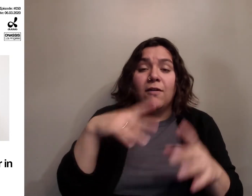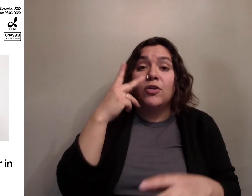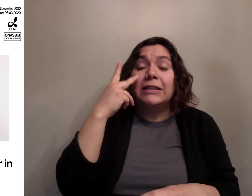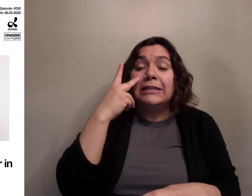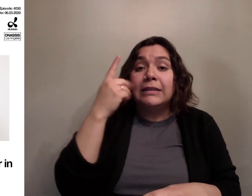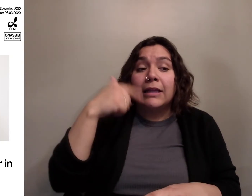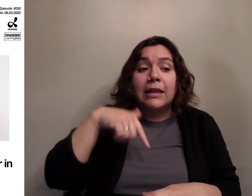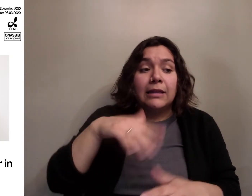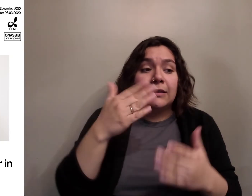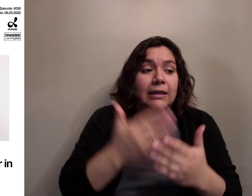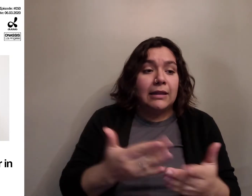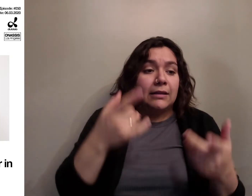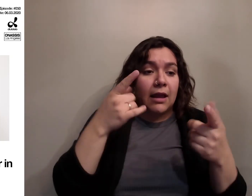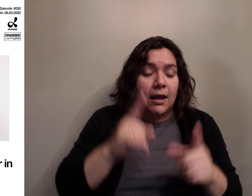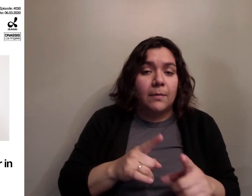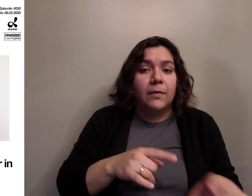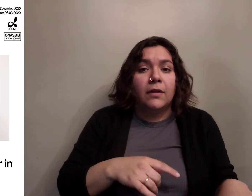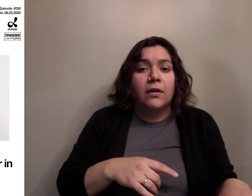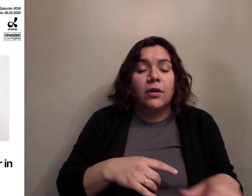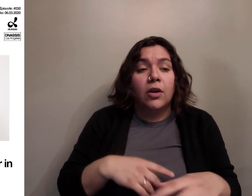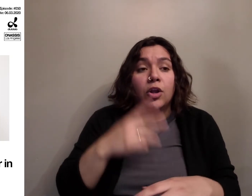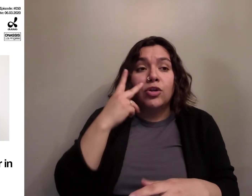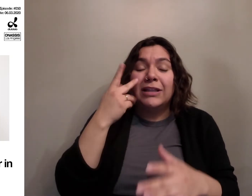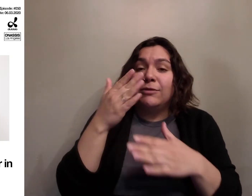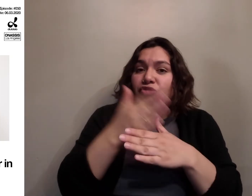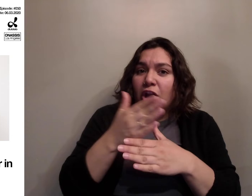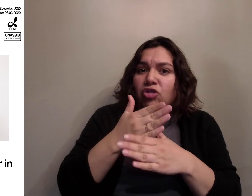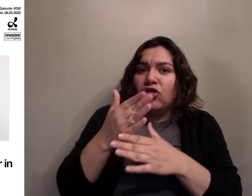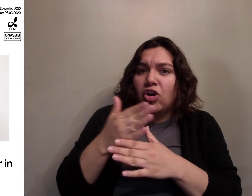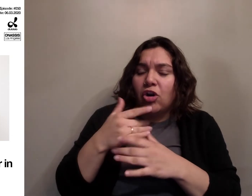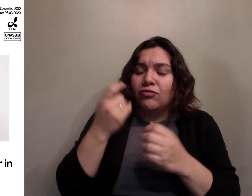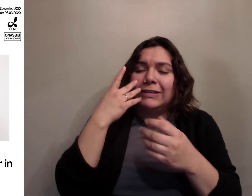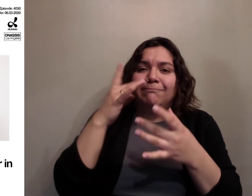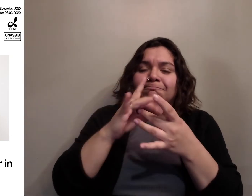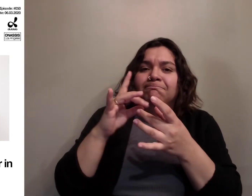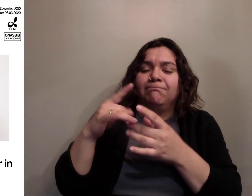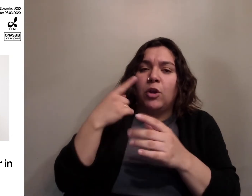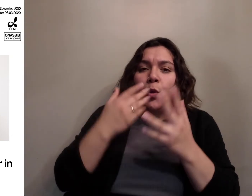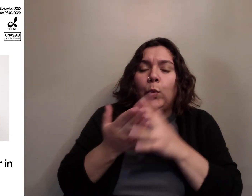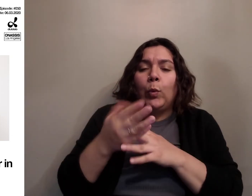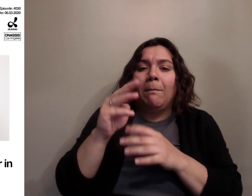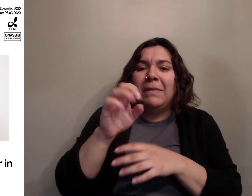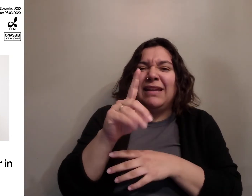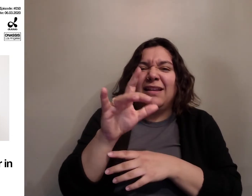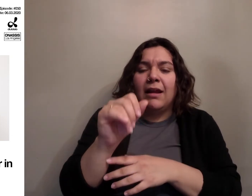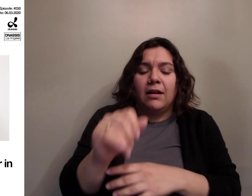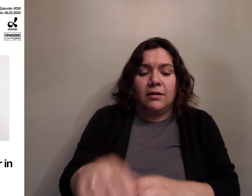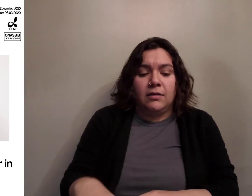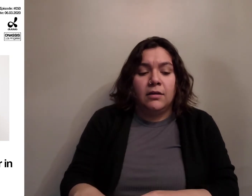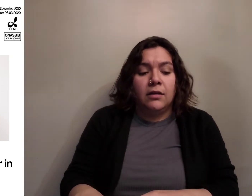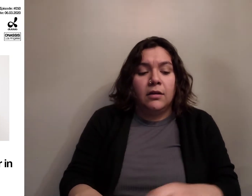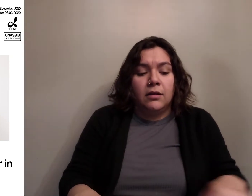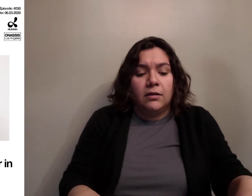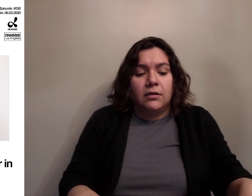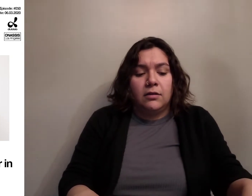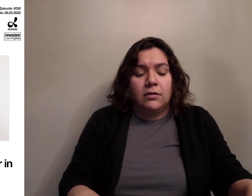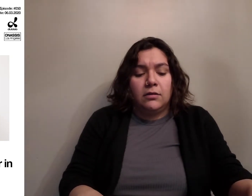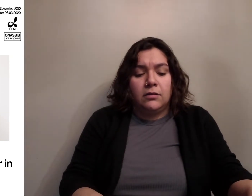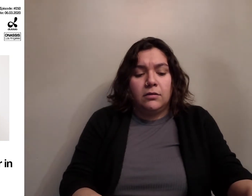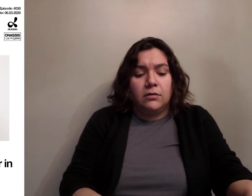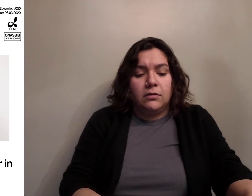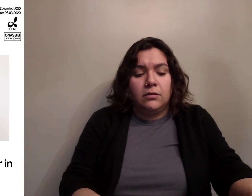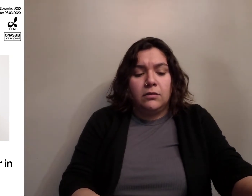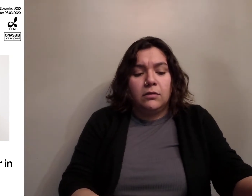just everywhere. It's so rampant, and you see these videos just being shared and shared and shared through